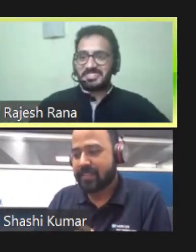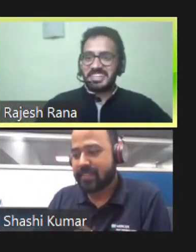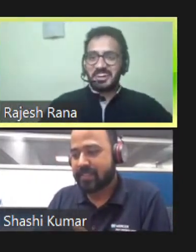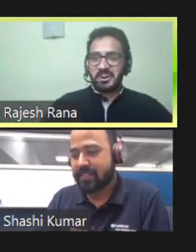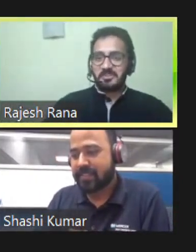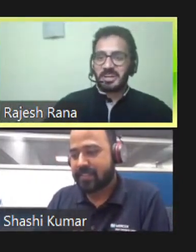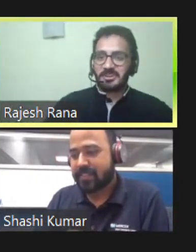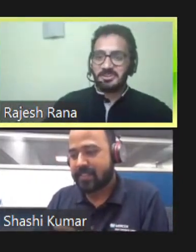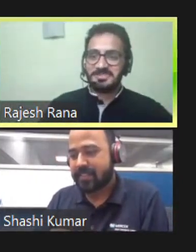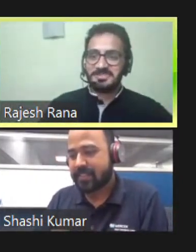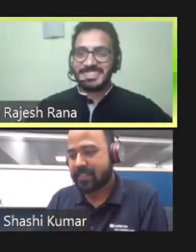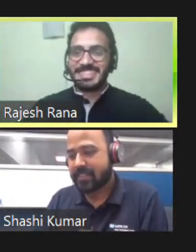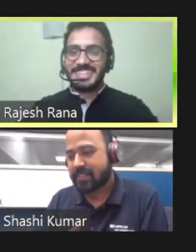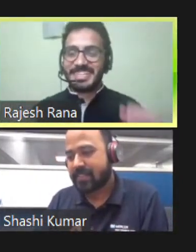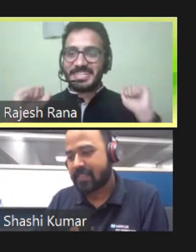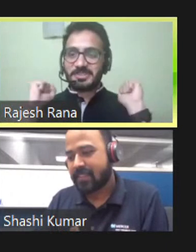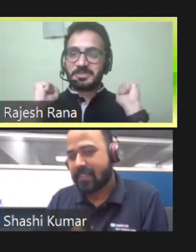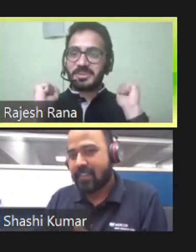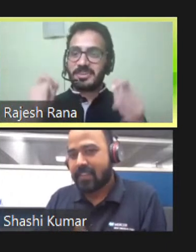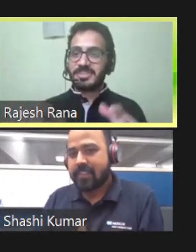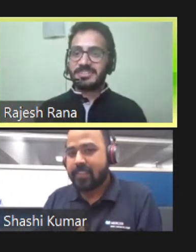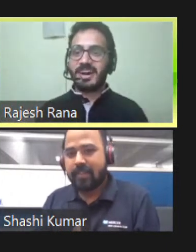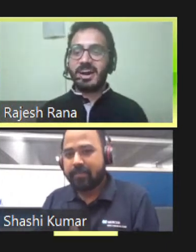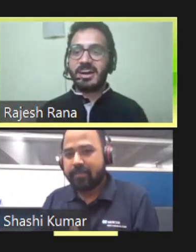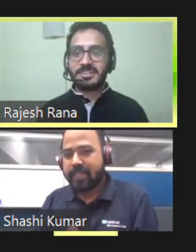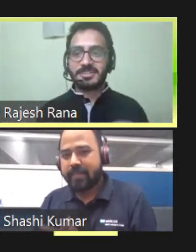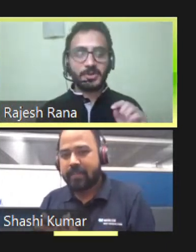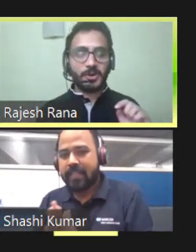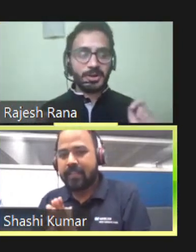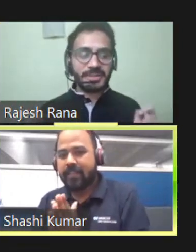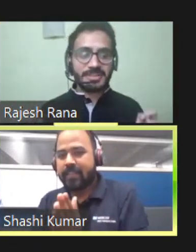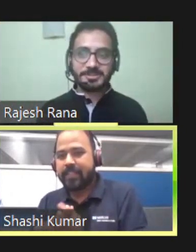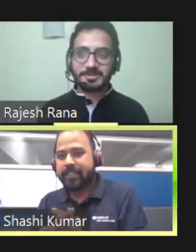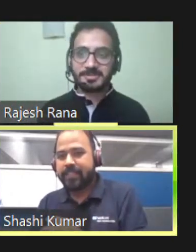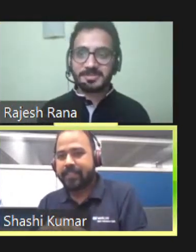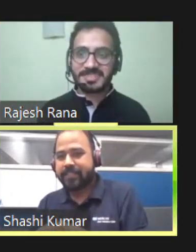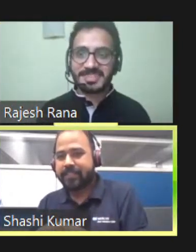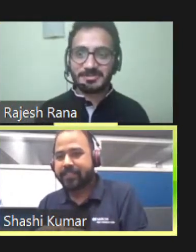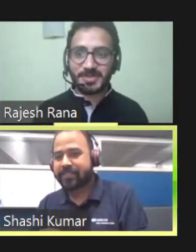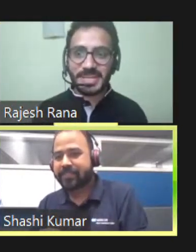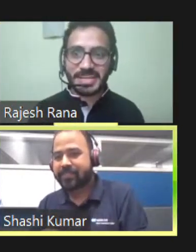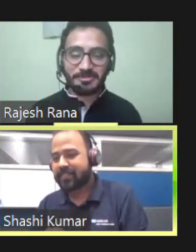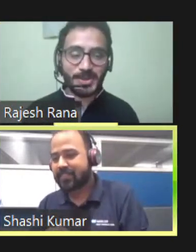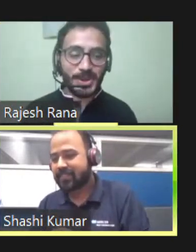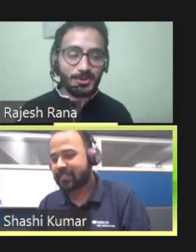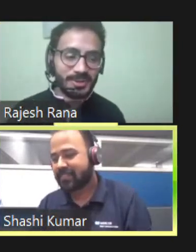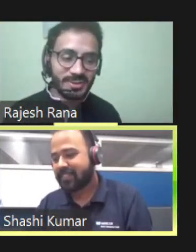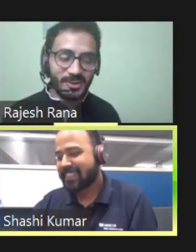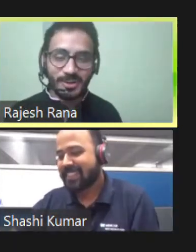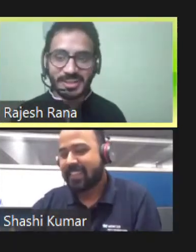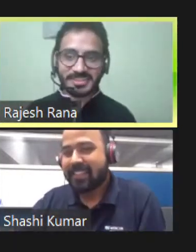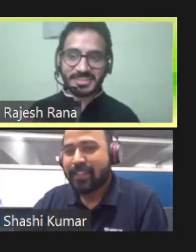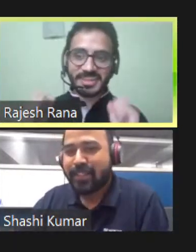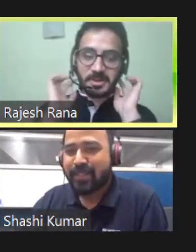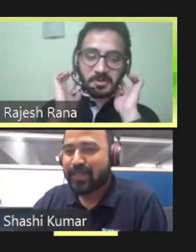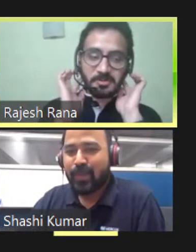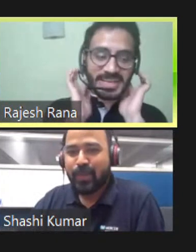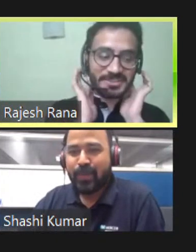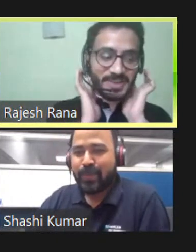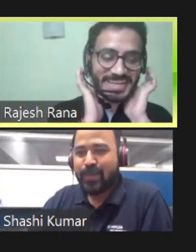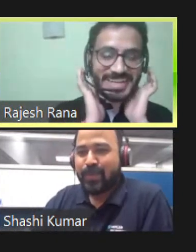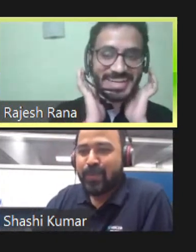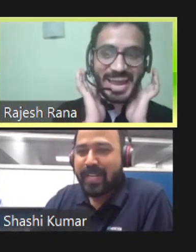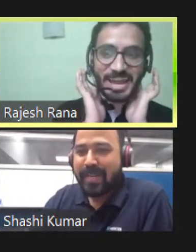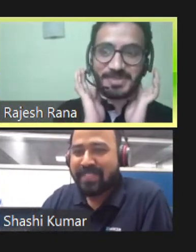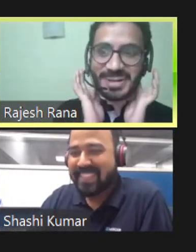Yes, let's see how I go. So start with R. So audience, please help me out. Audience,